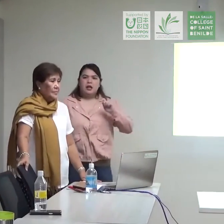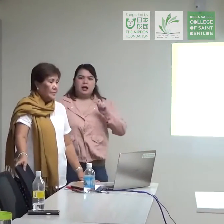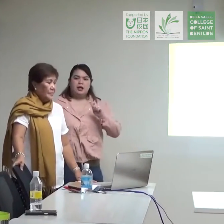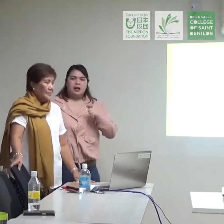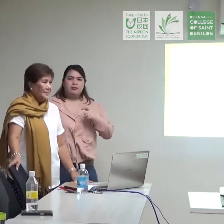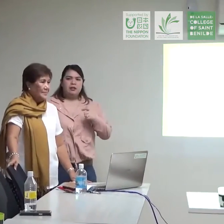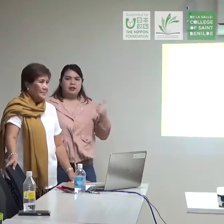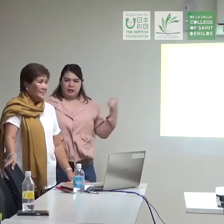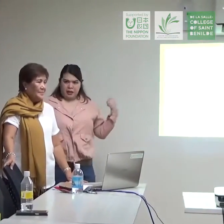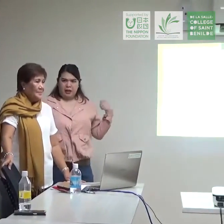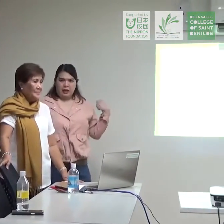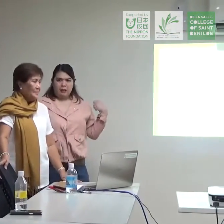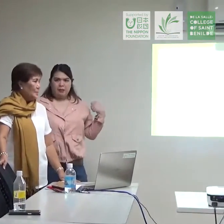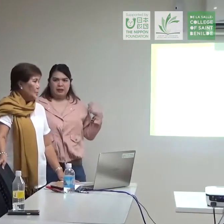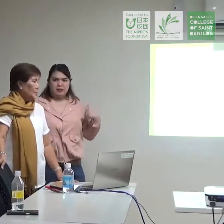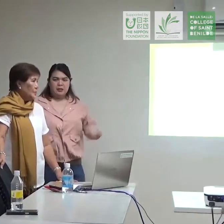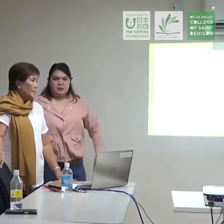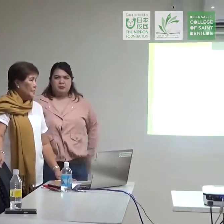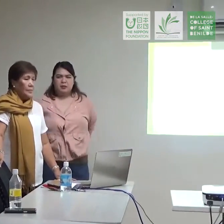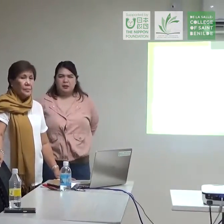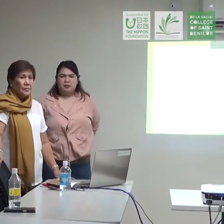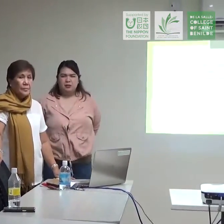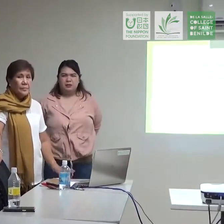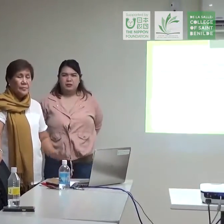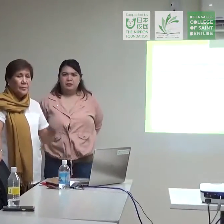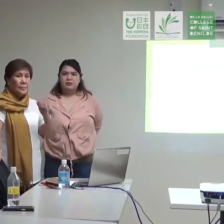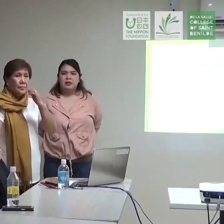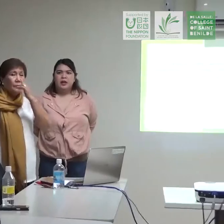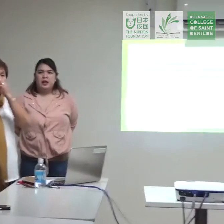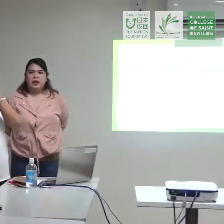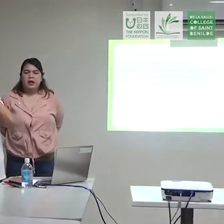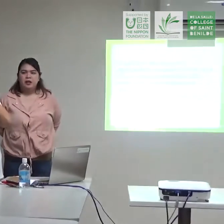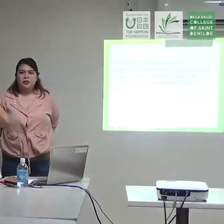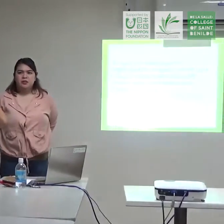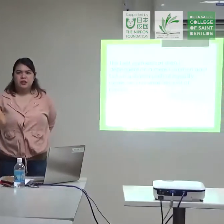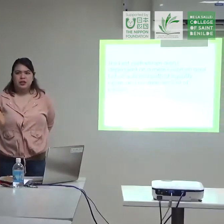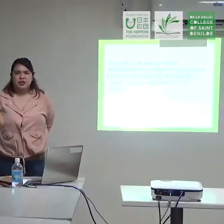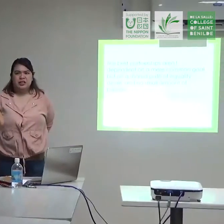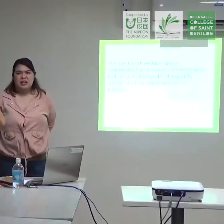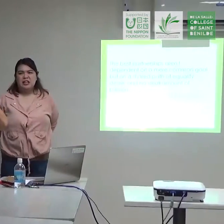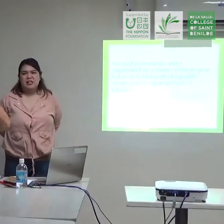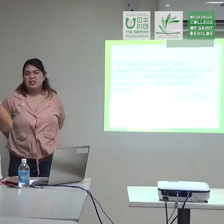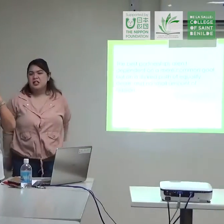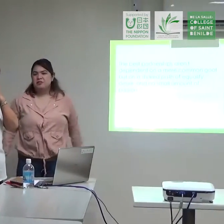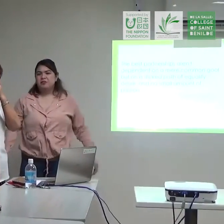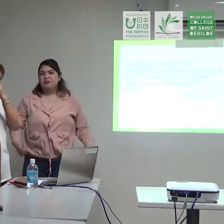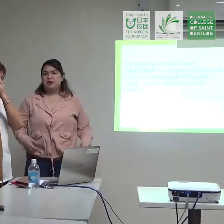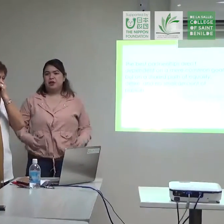like this, and the teacher